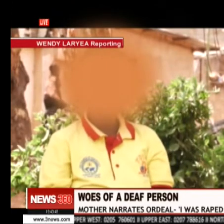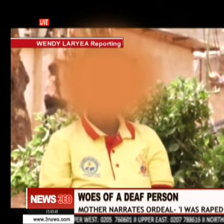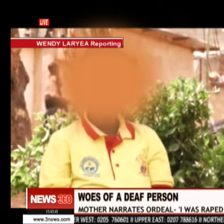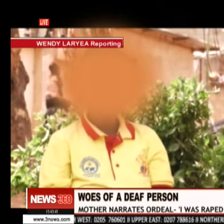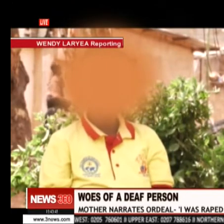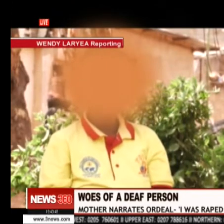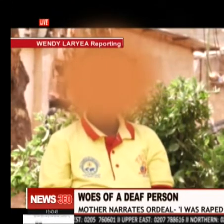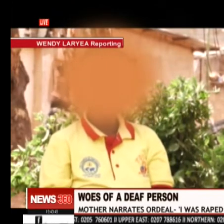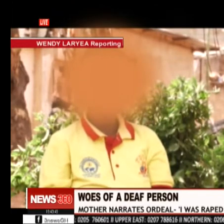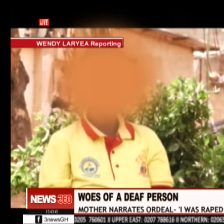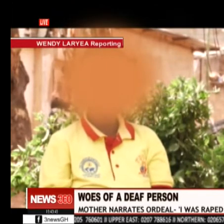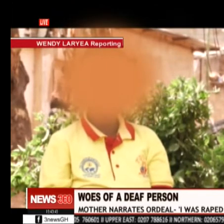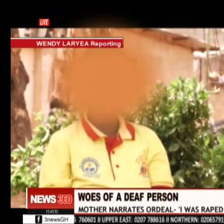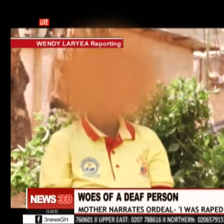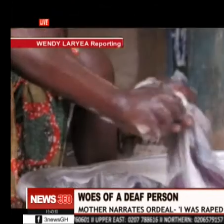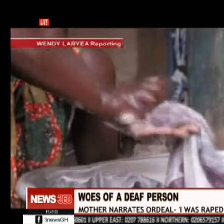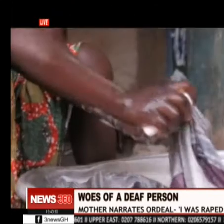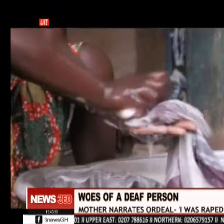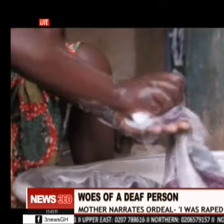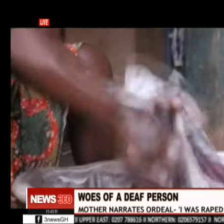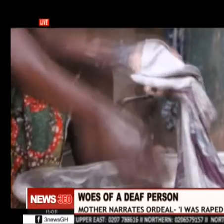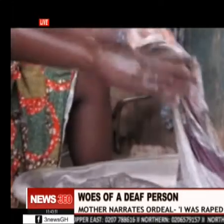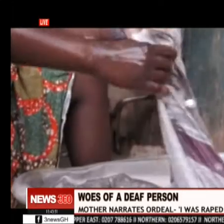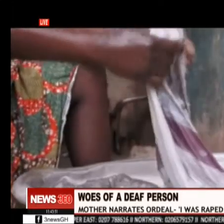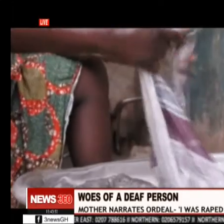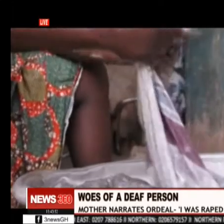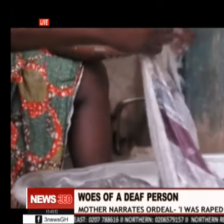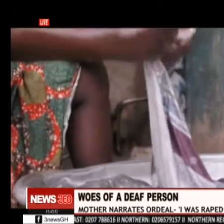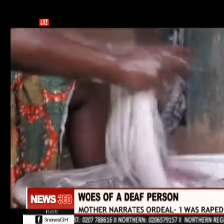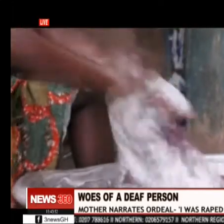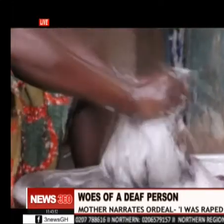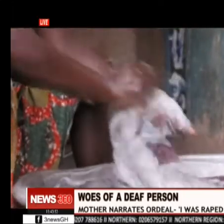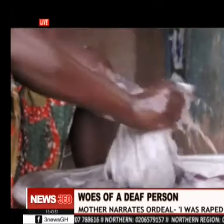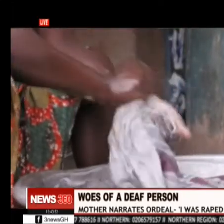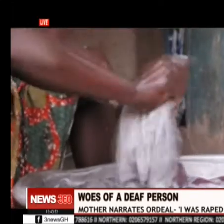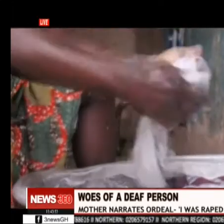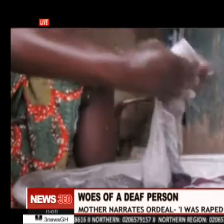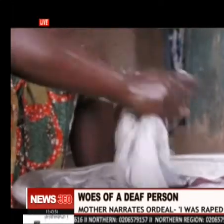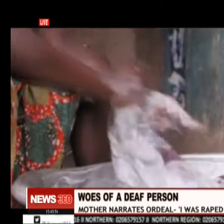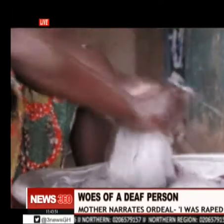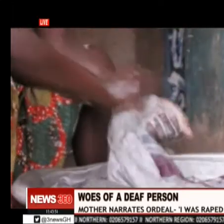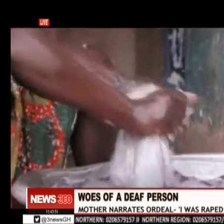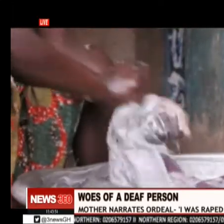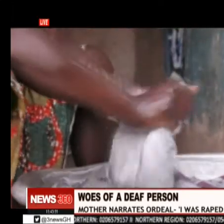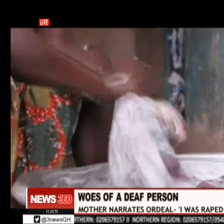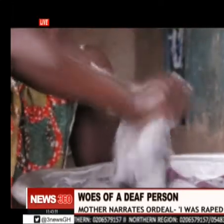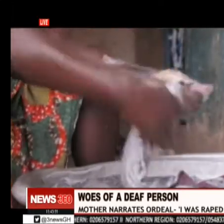they ask me to fetch water and they give me money and also i wash people's clothing for them